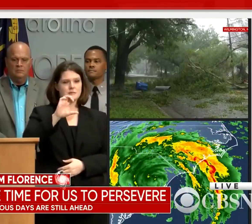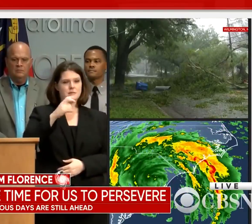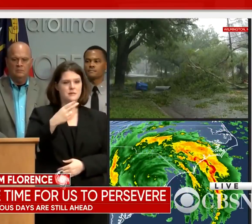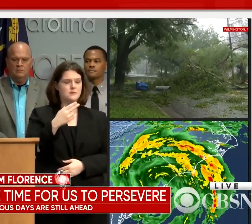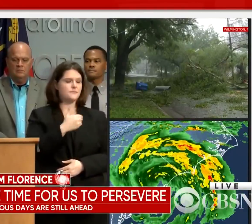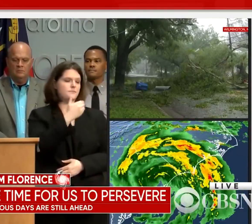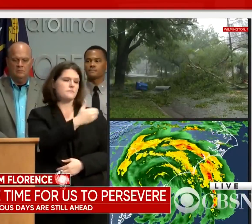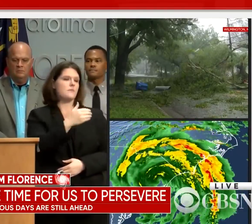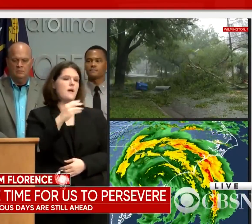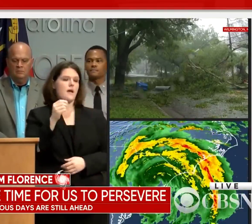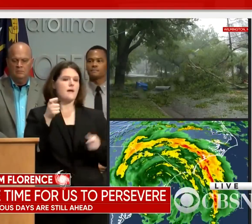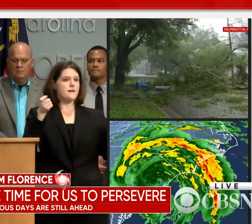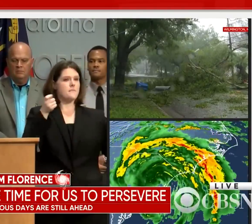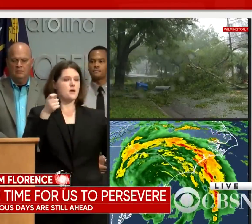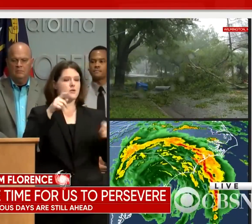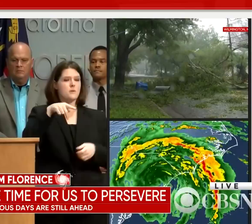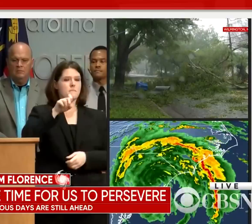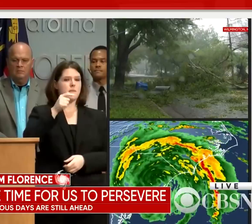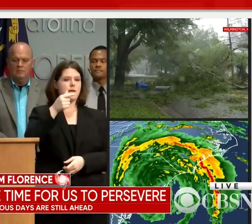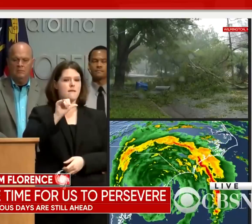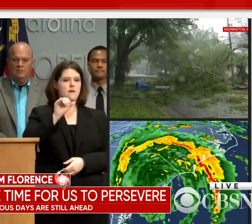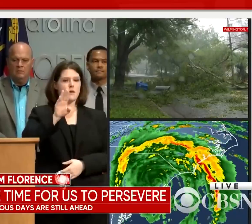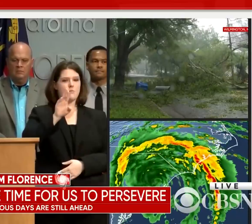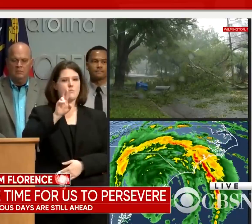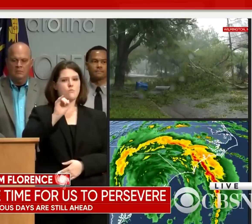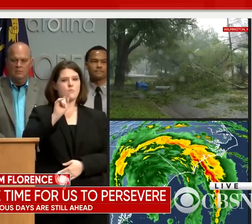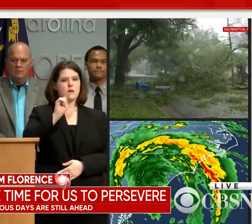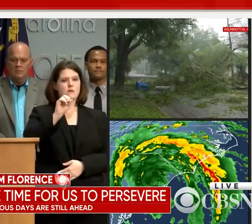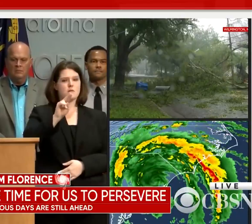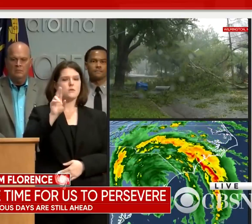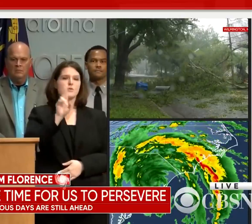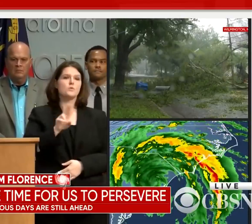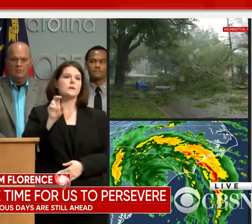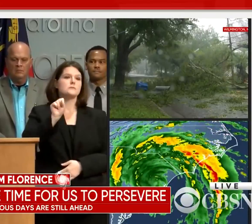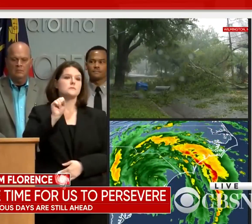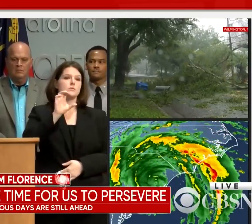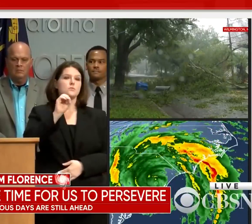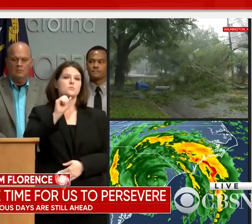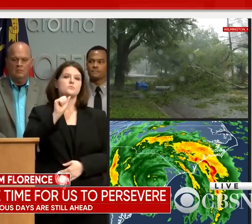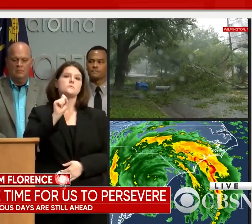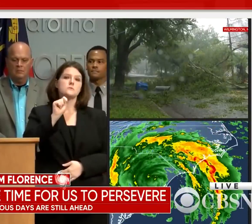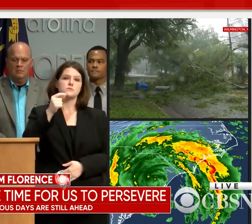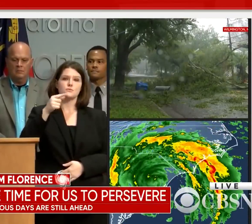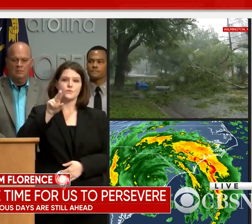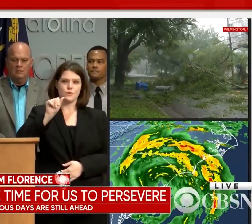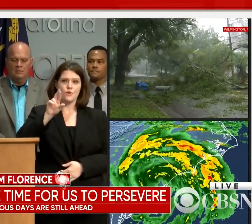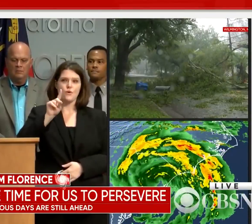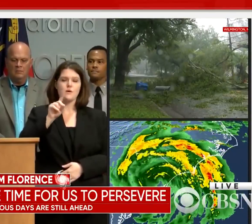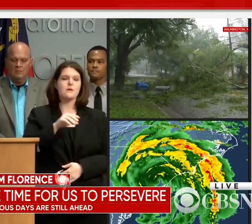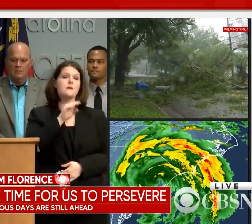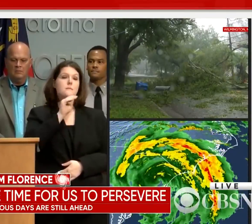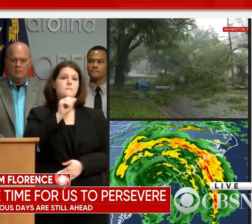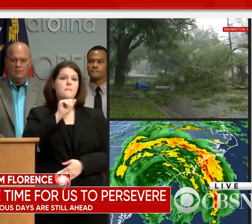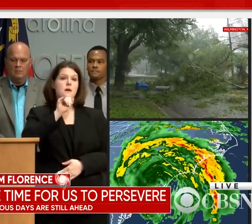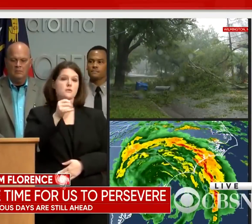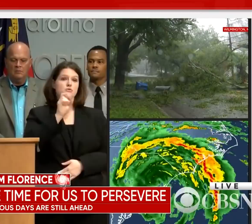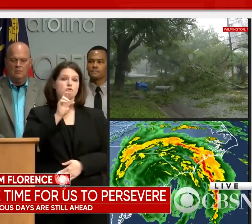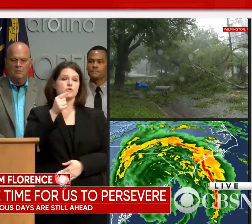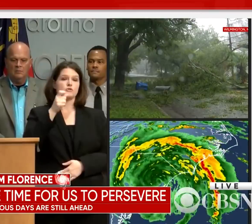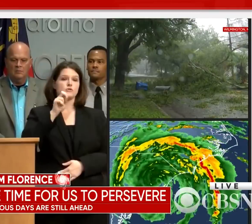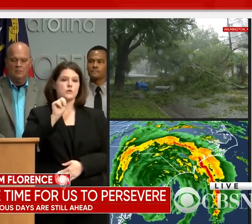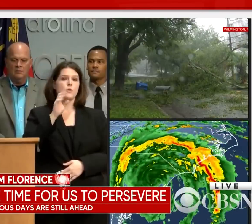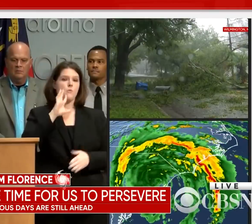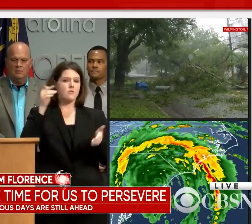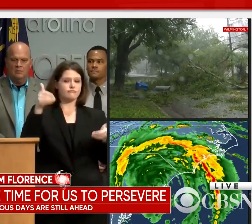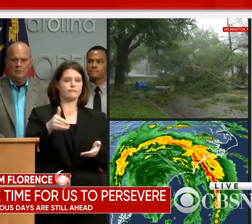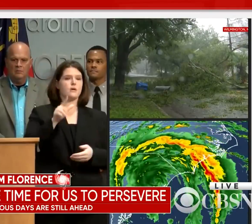Peggy Britton of the United States Coast Guard. And Major General Lusk will introduce Lieutenant